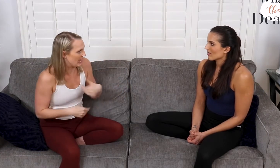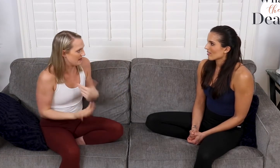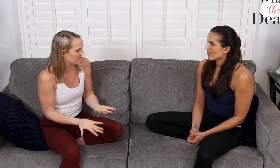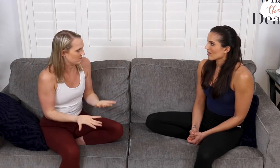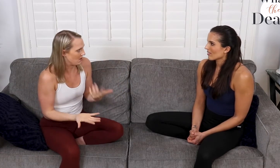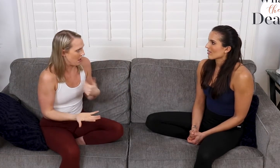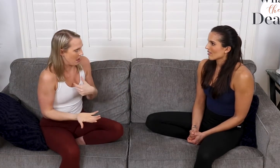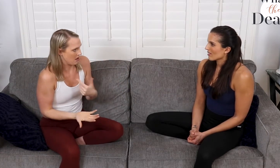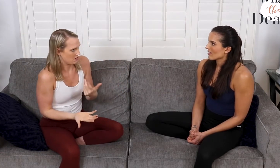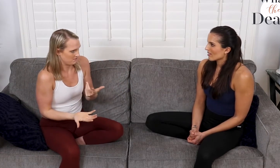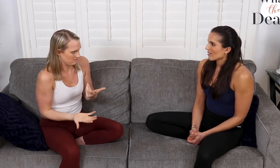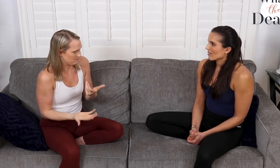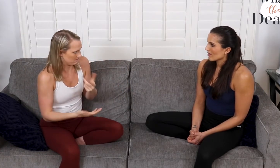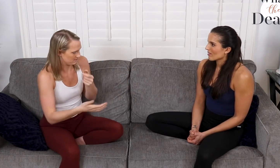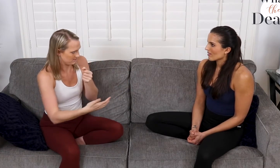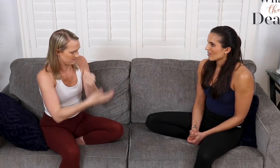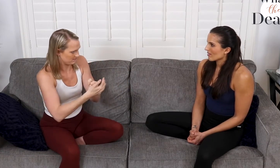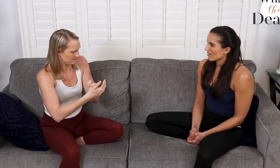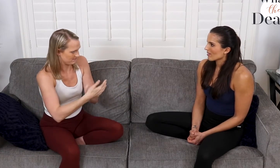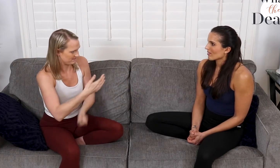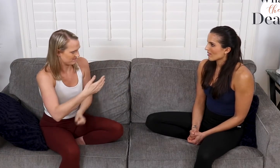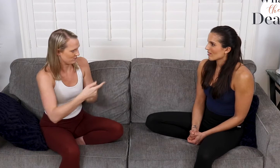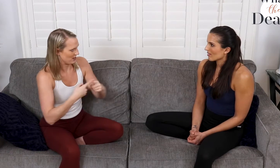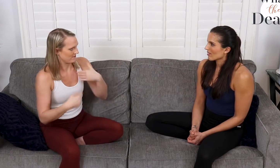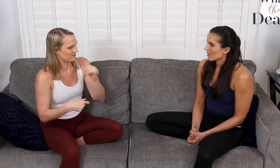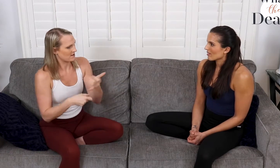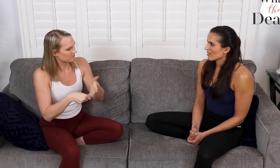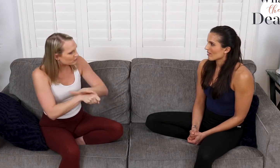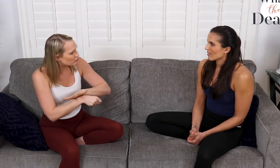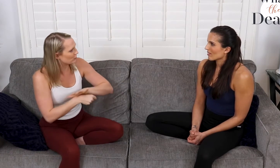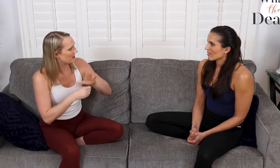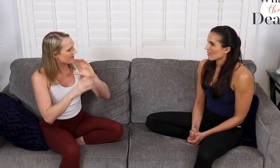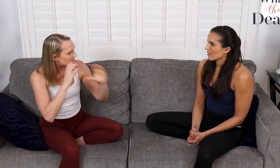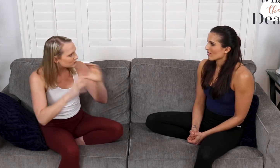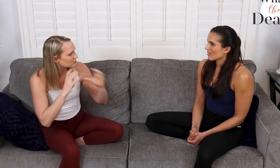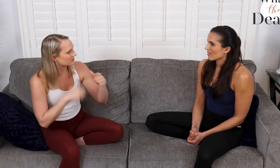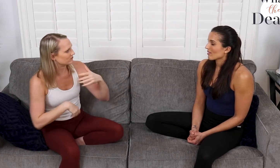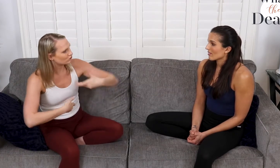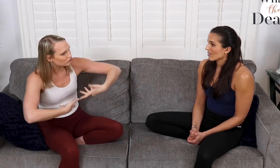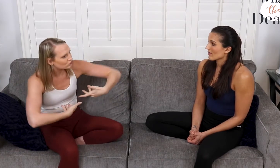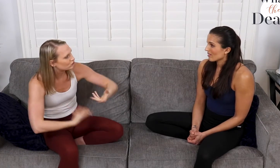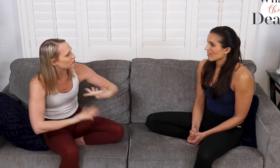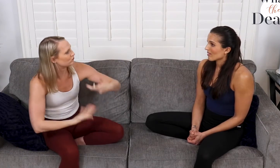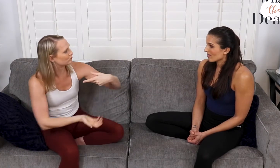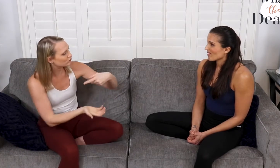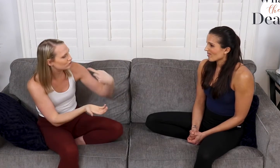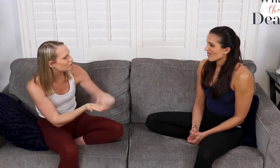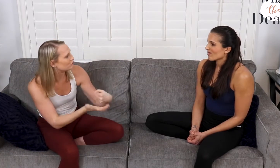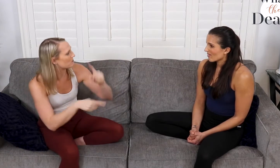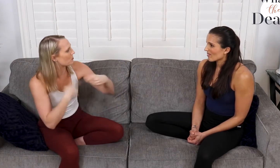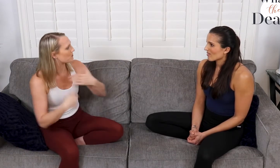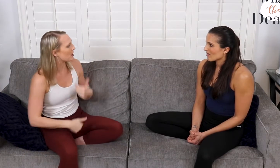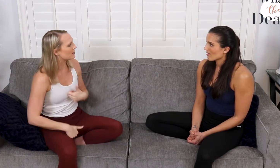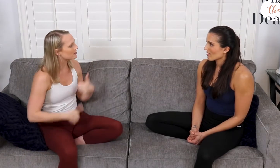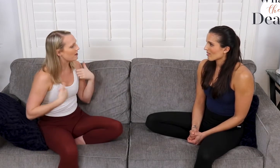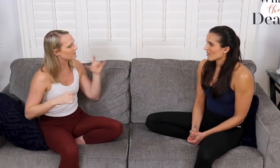his entire family is hearing, and the amount of sign that they know is very, very little. It's not